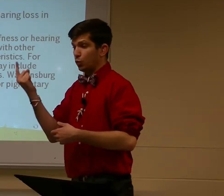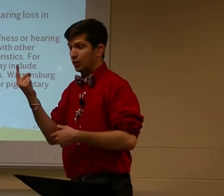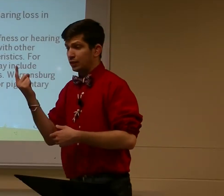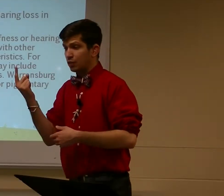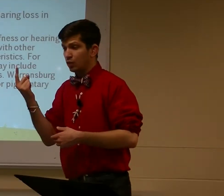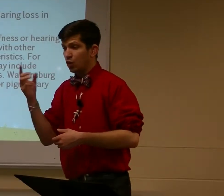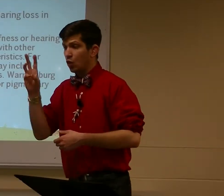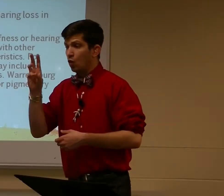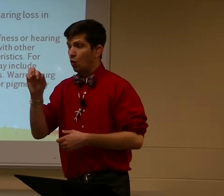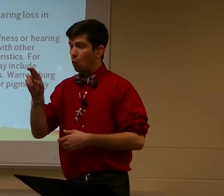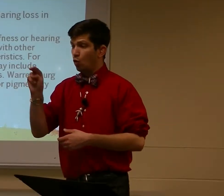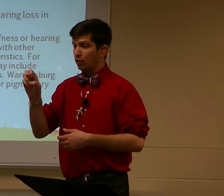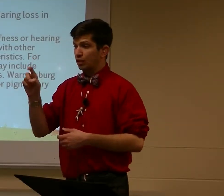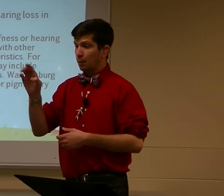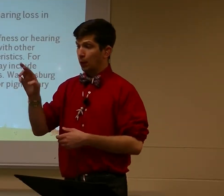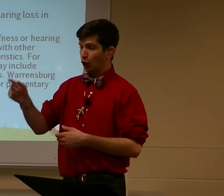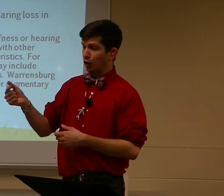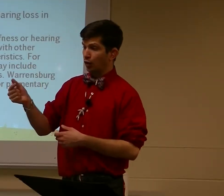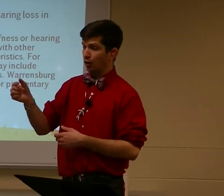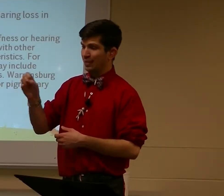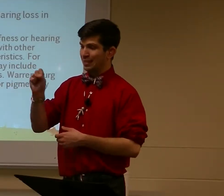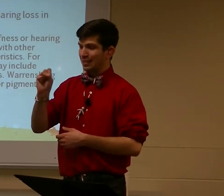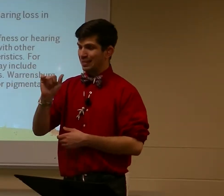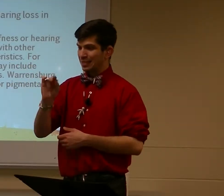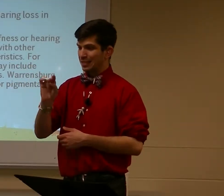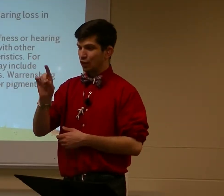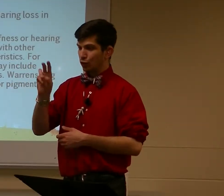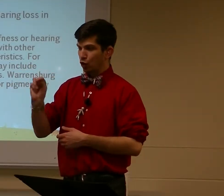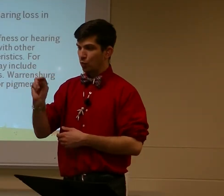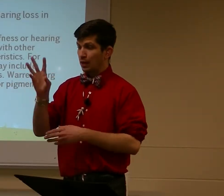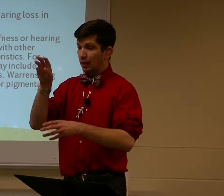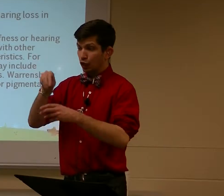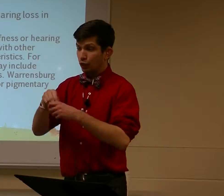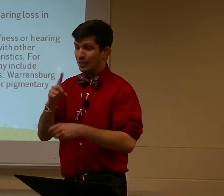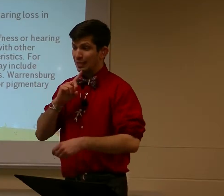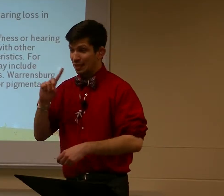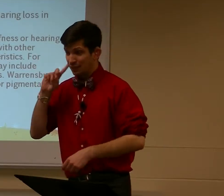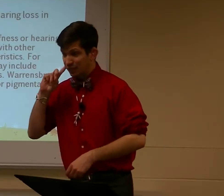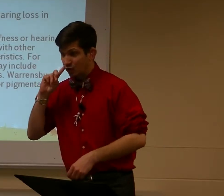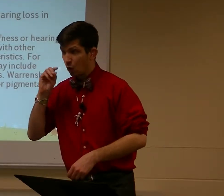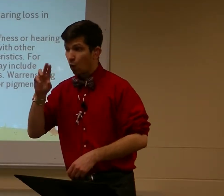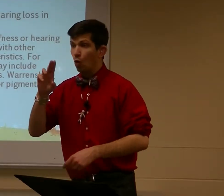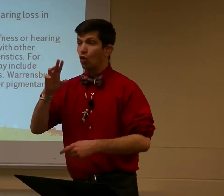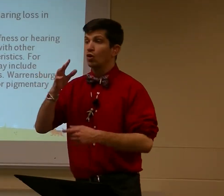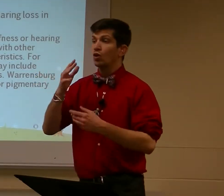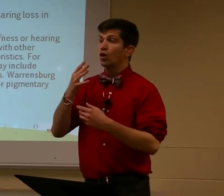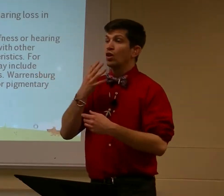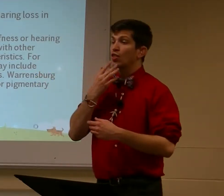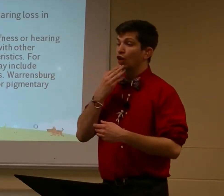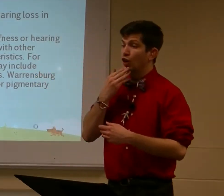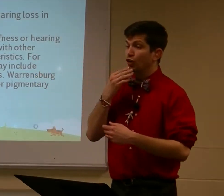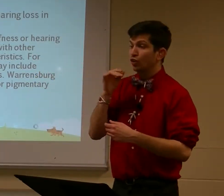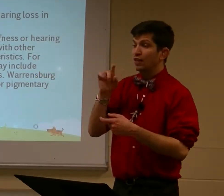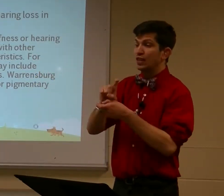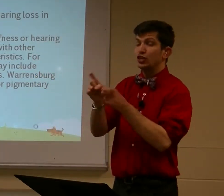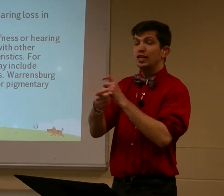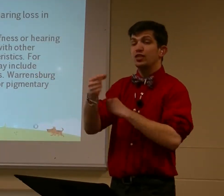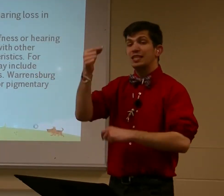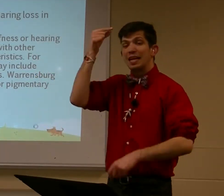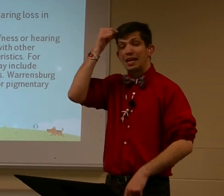ones, Warrensburg syndrome includes deafness or the color that changes in the hair